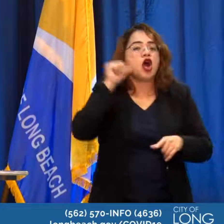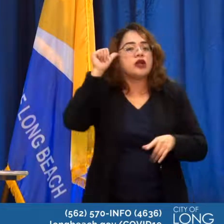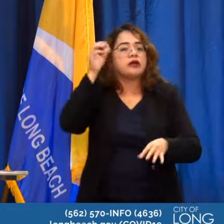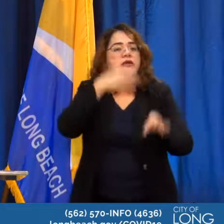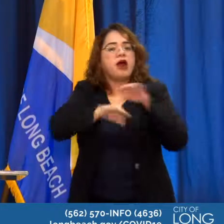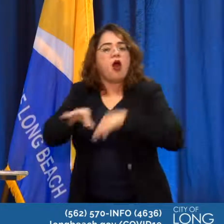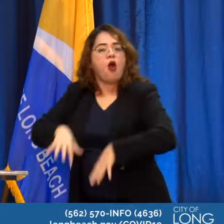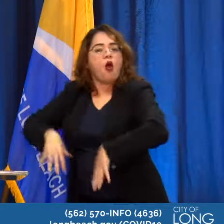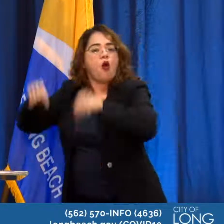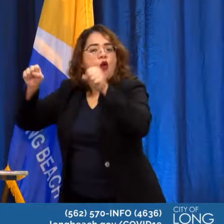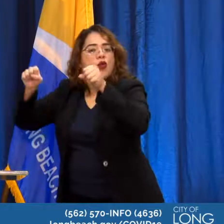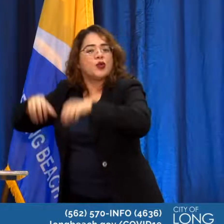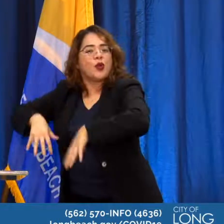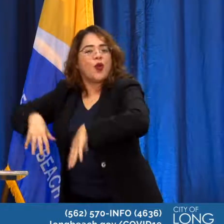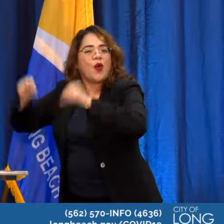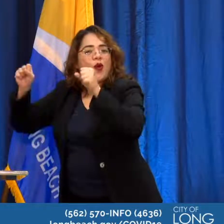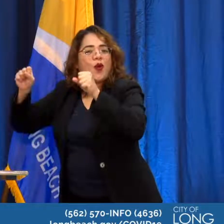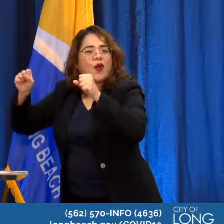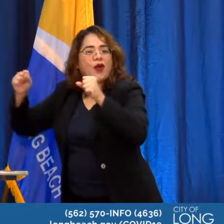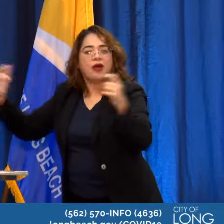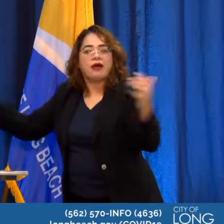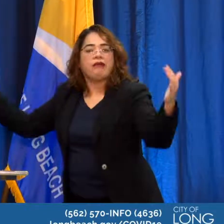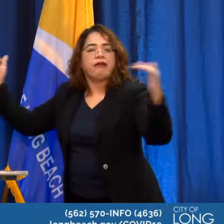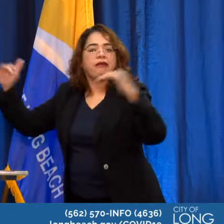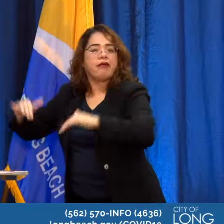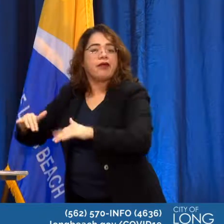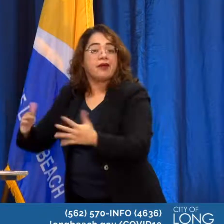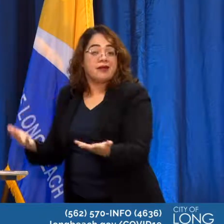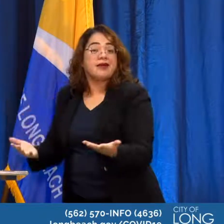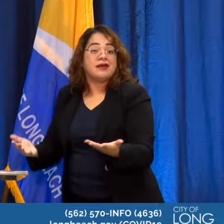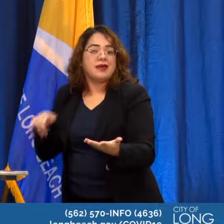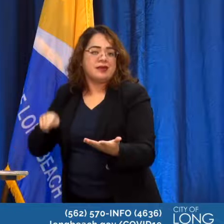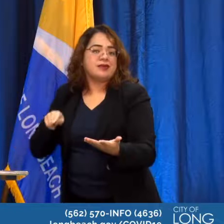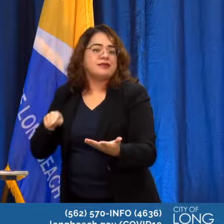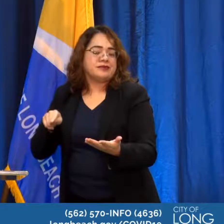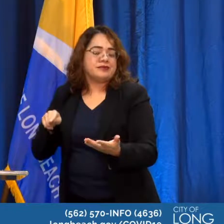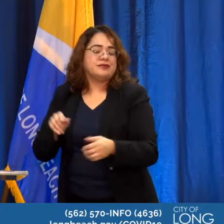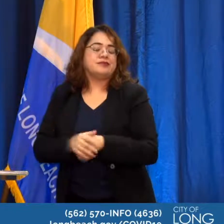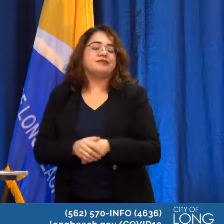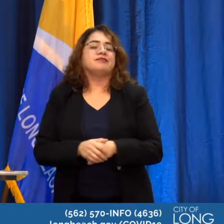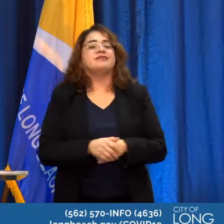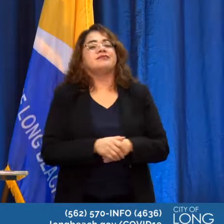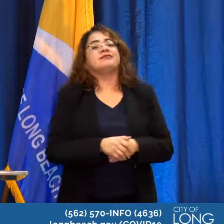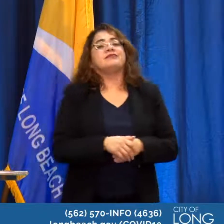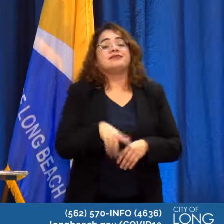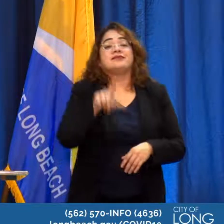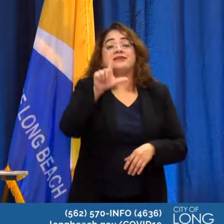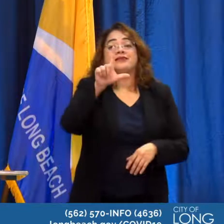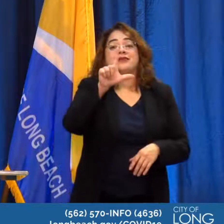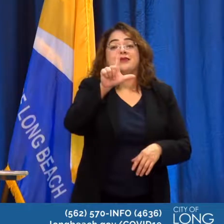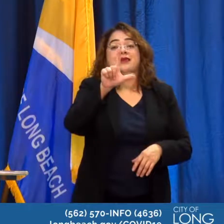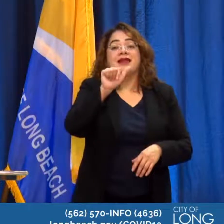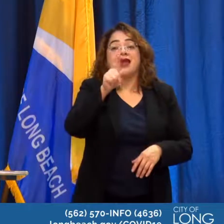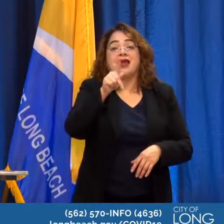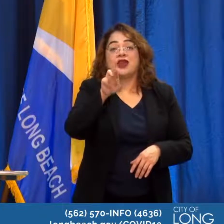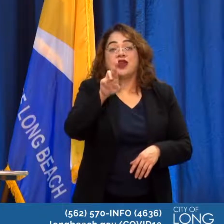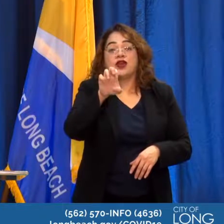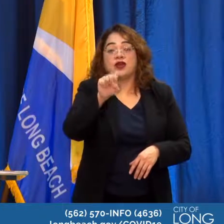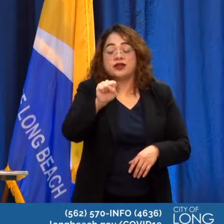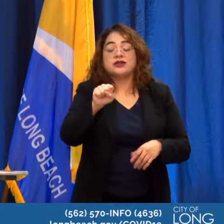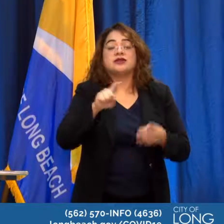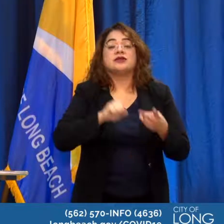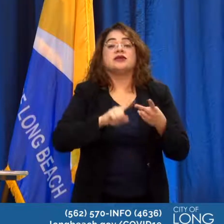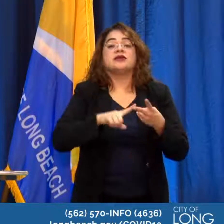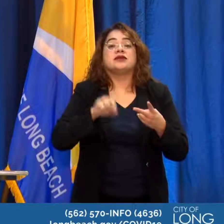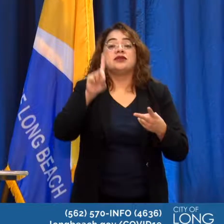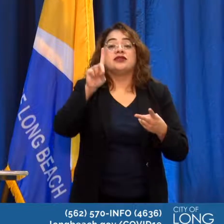that is one of the areas. There are also, a number of different, the Lakers won, the Dodgers won. There are a lot of different people